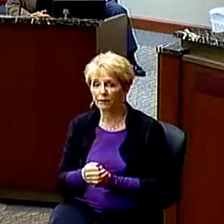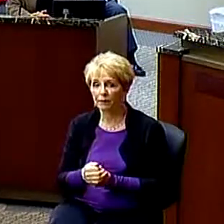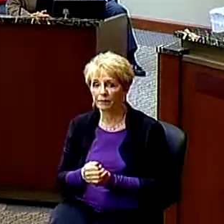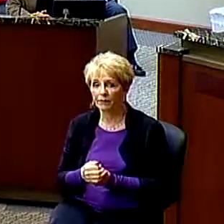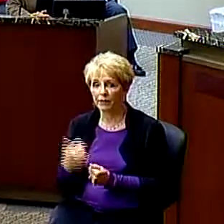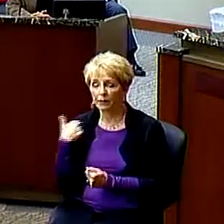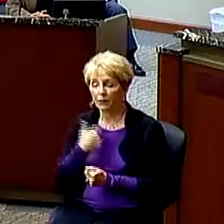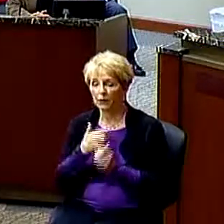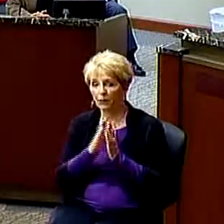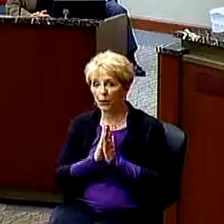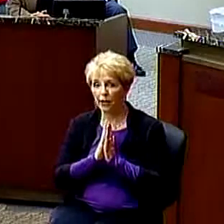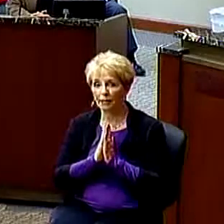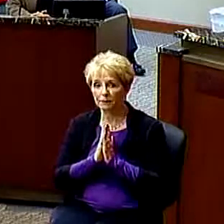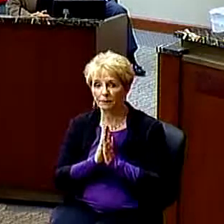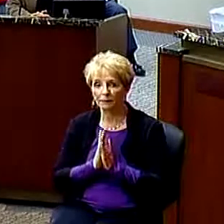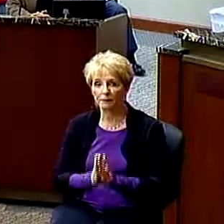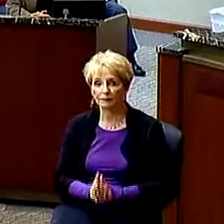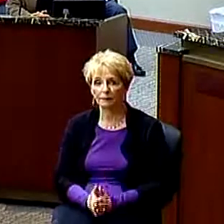May we pray